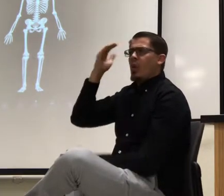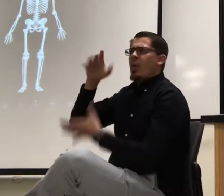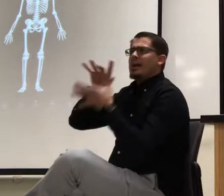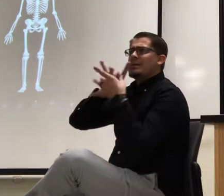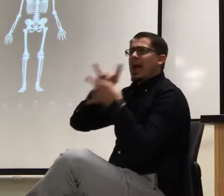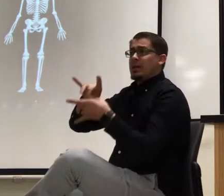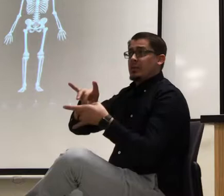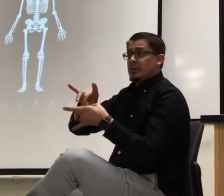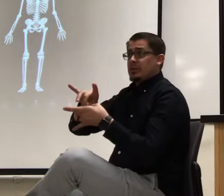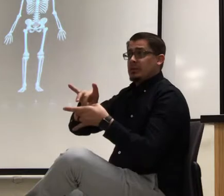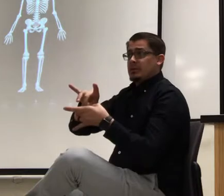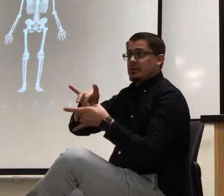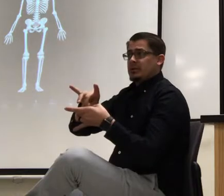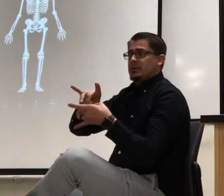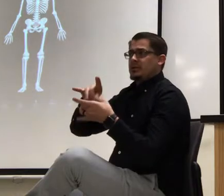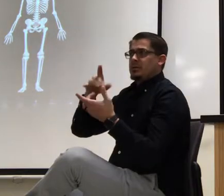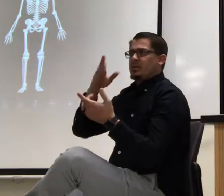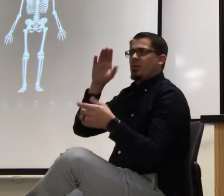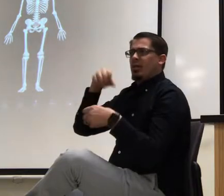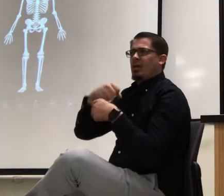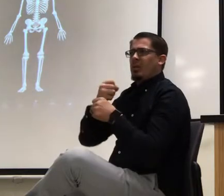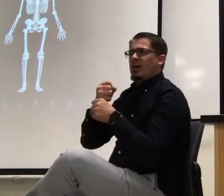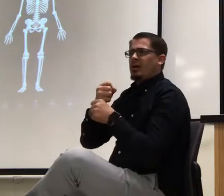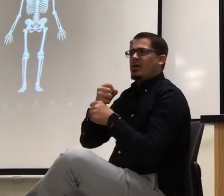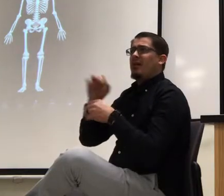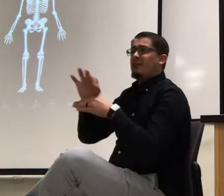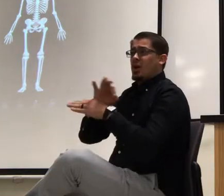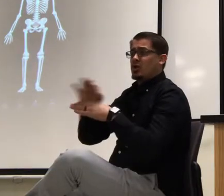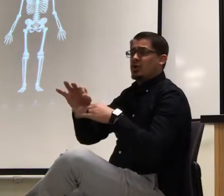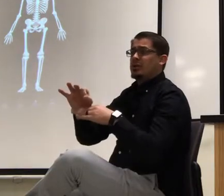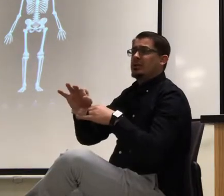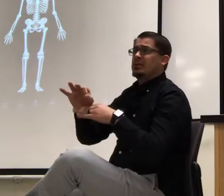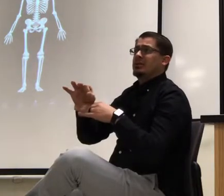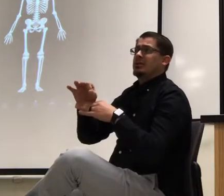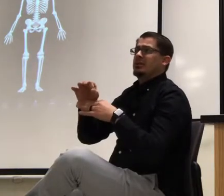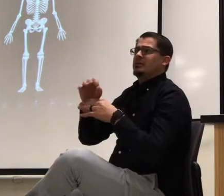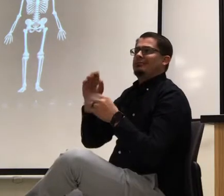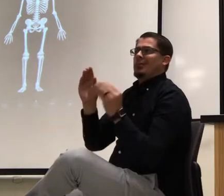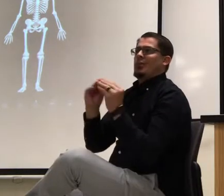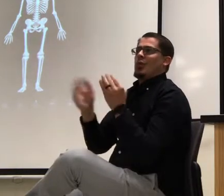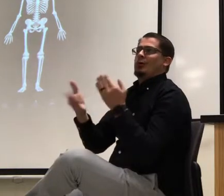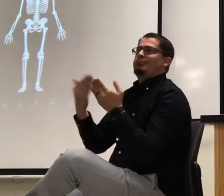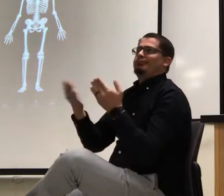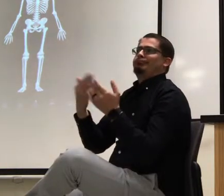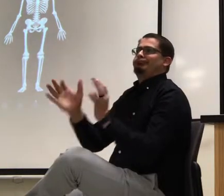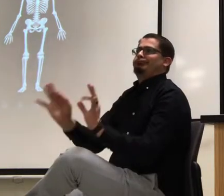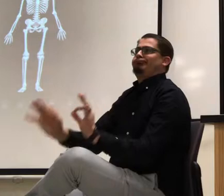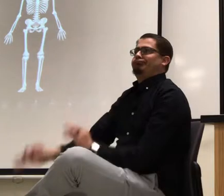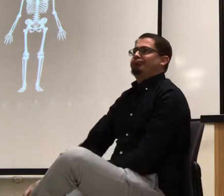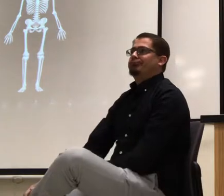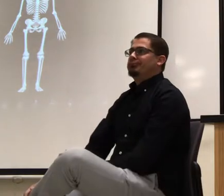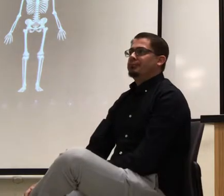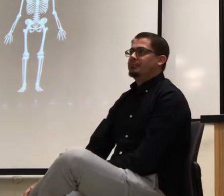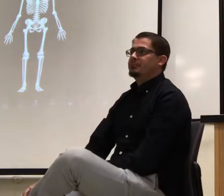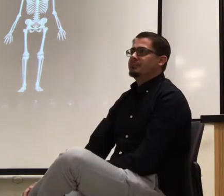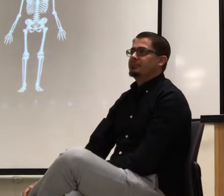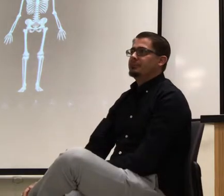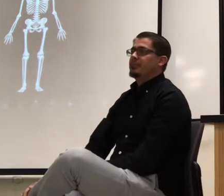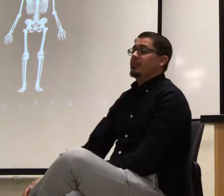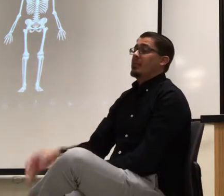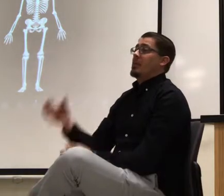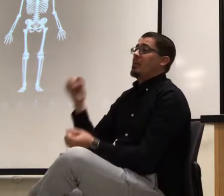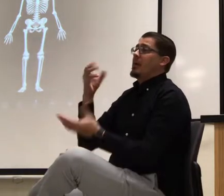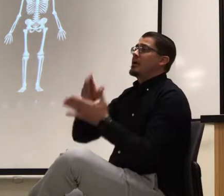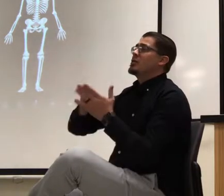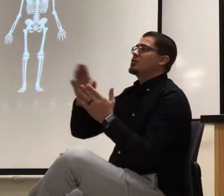attachments, it makes function a lot easier. Okay. A lot of students